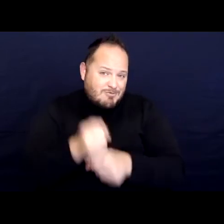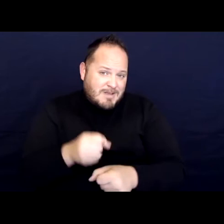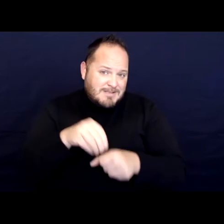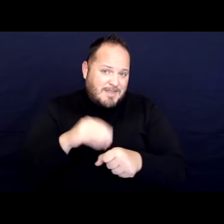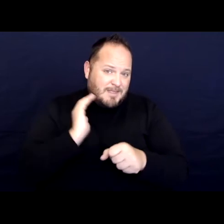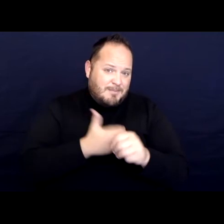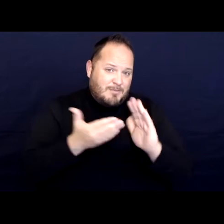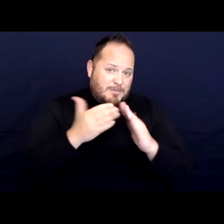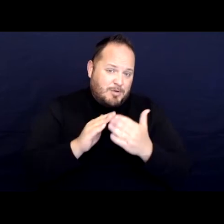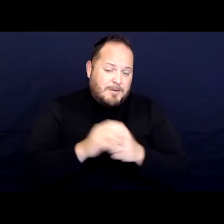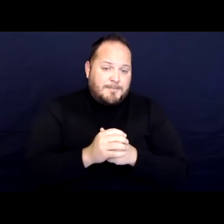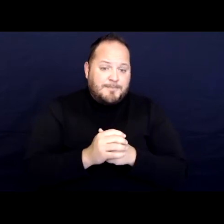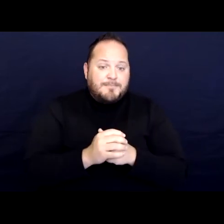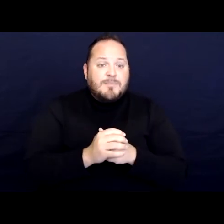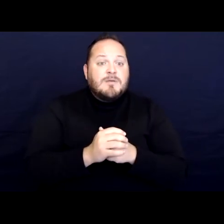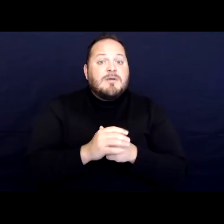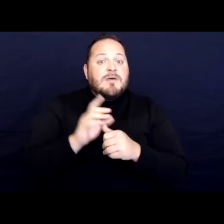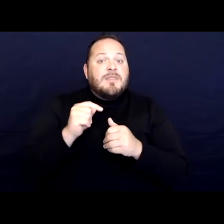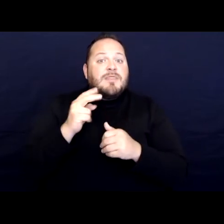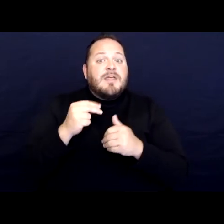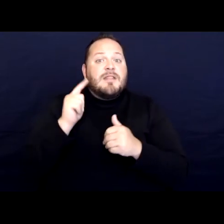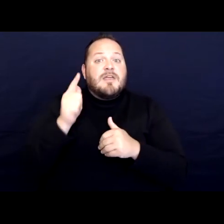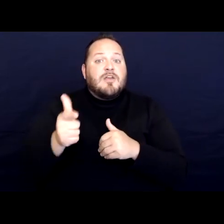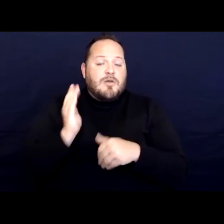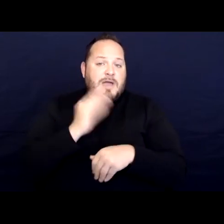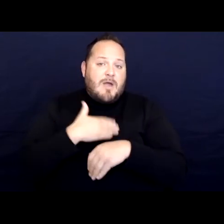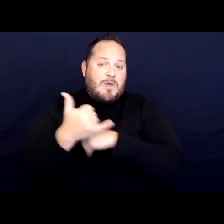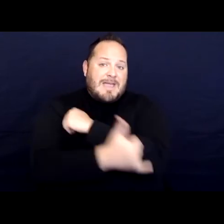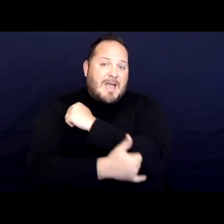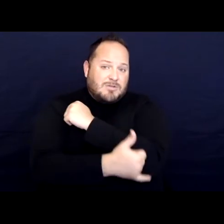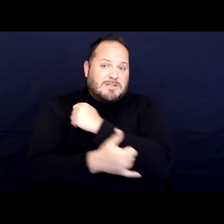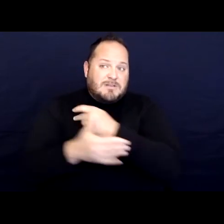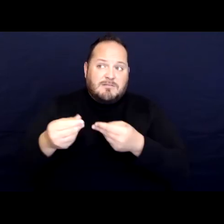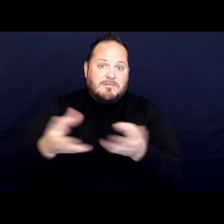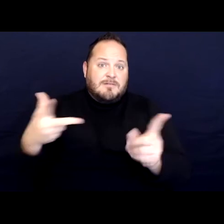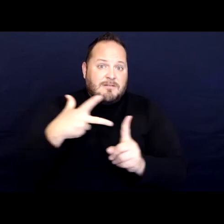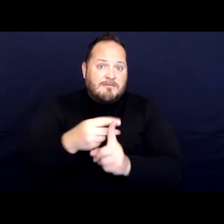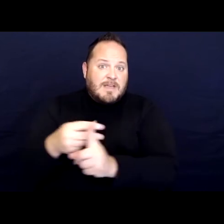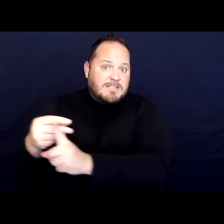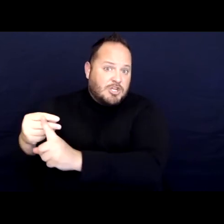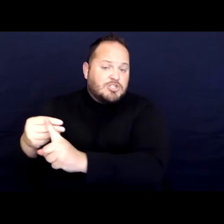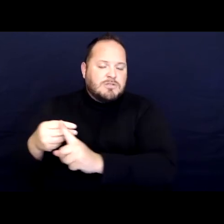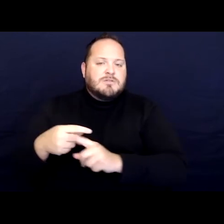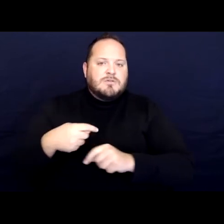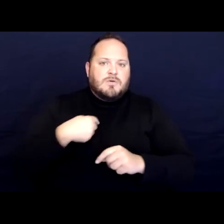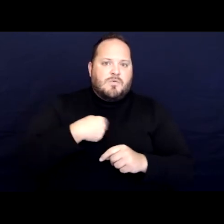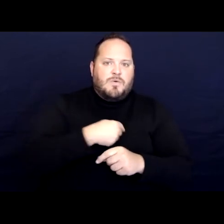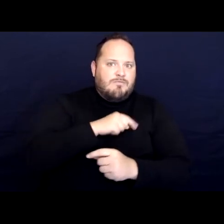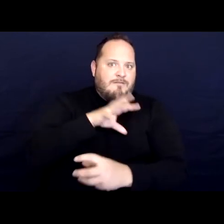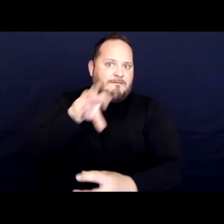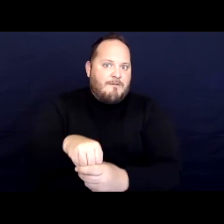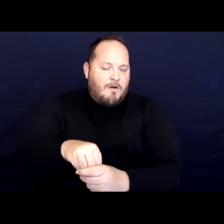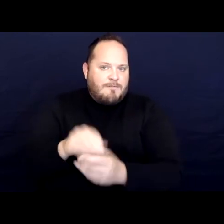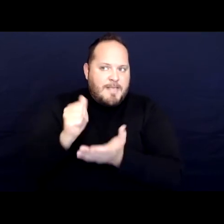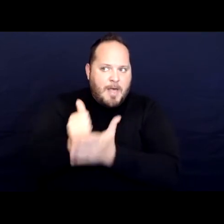out vaccinations countywide, we were very much involved in the planning for both the